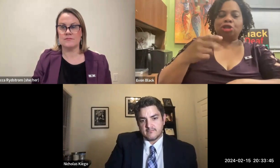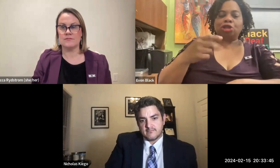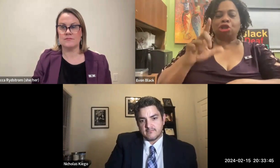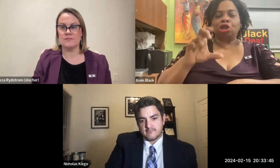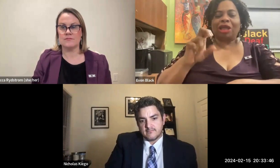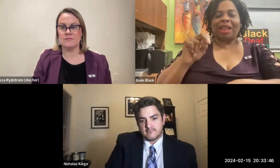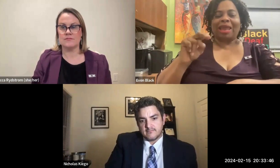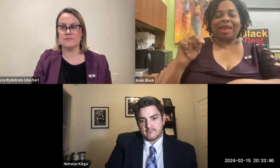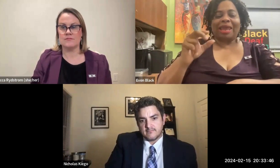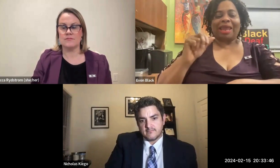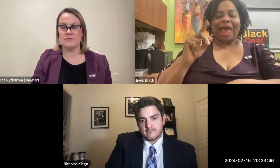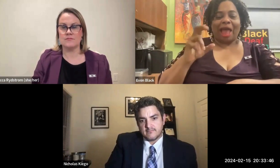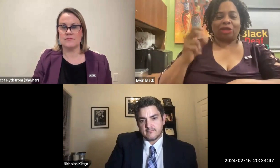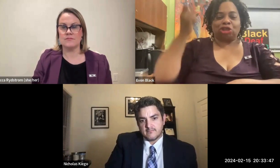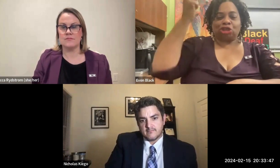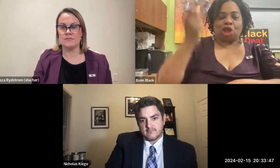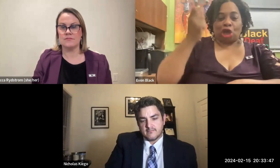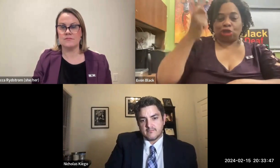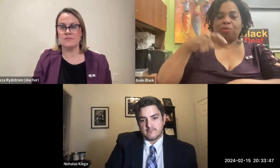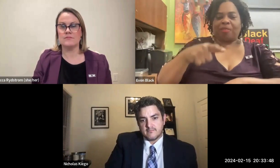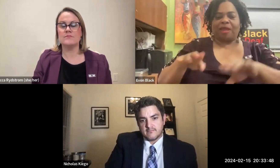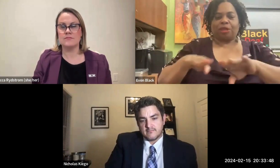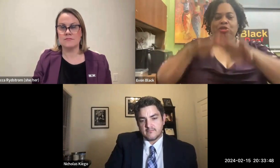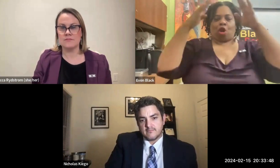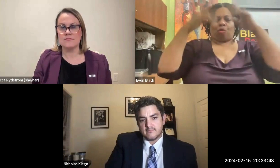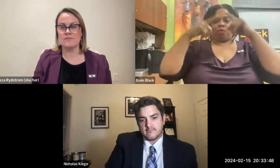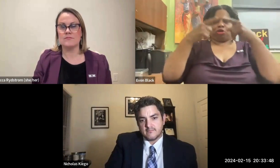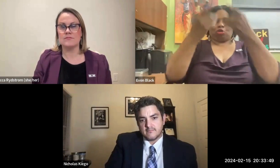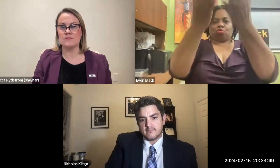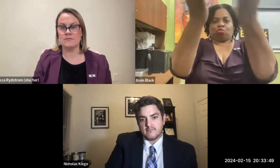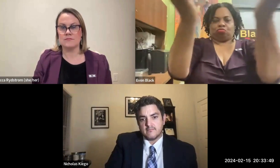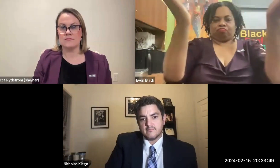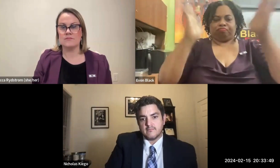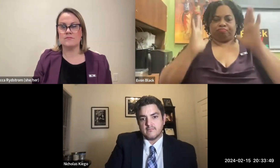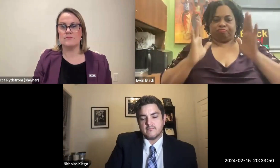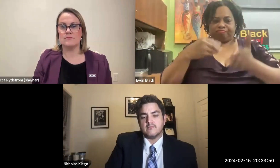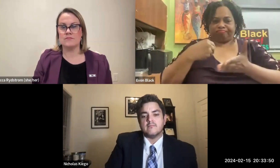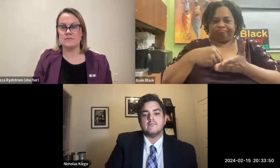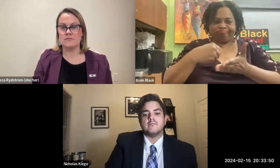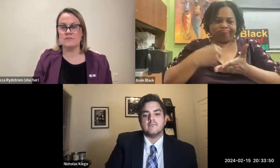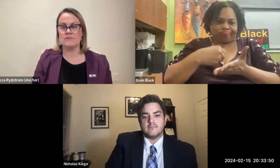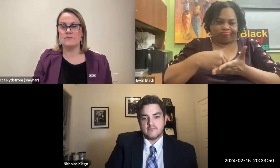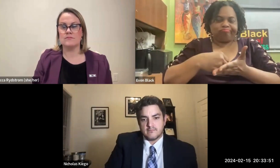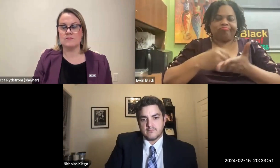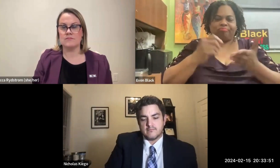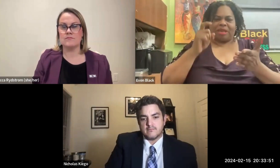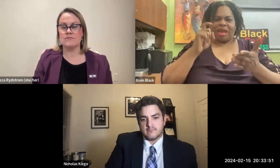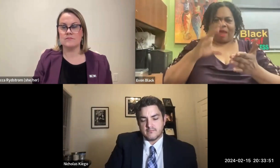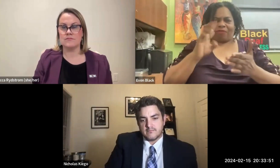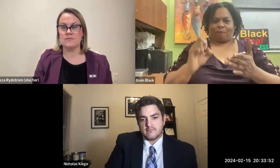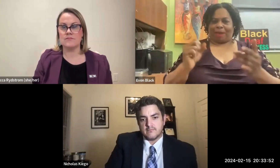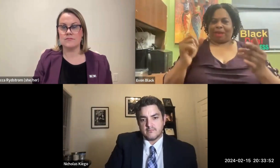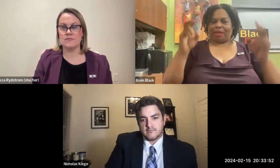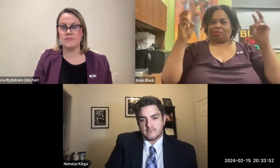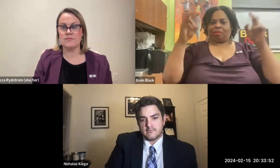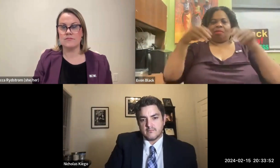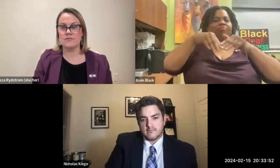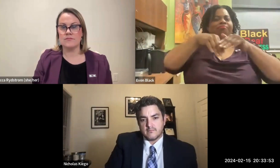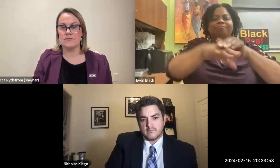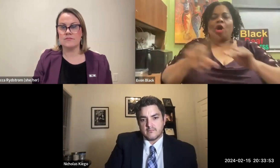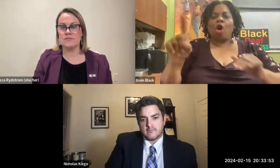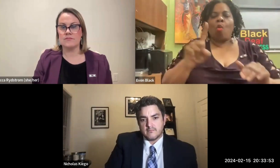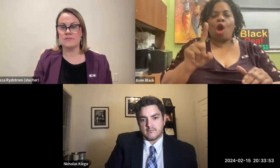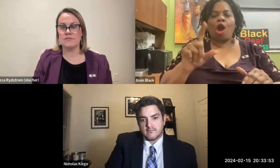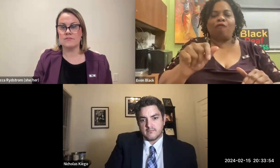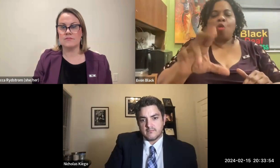I am on a committee, the Dr. Glenn Anderson Scholarship Committee, that's opened to